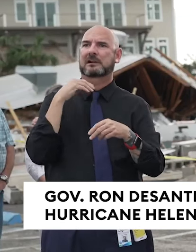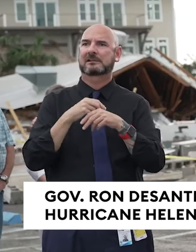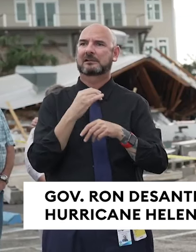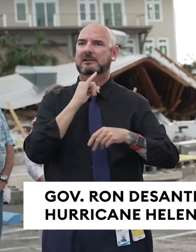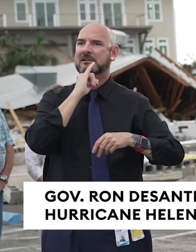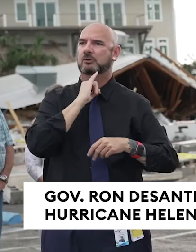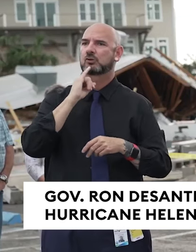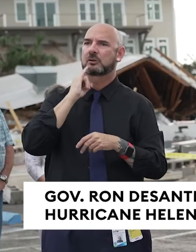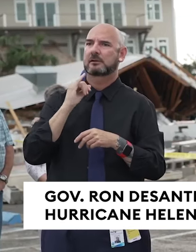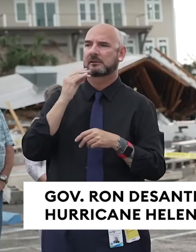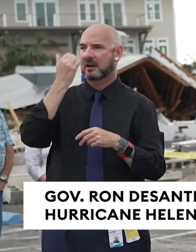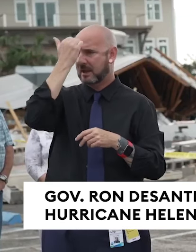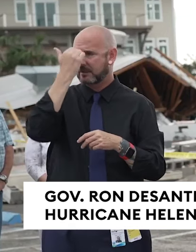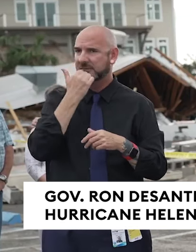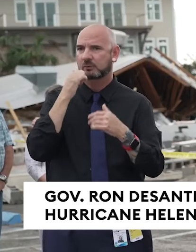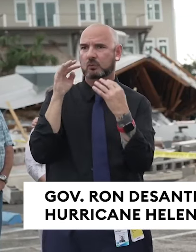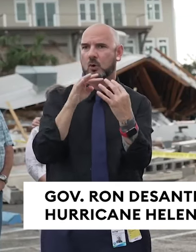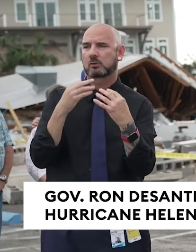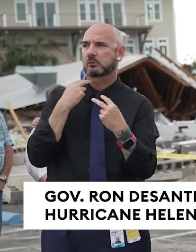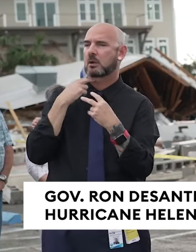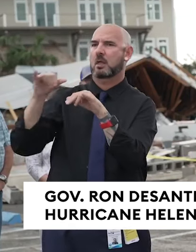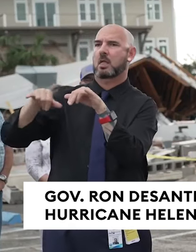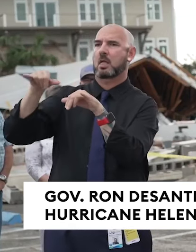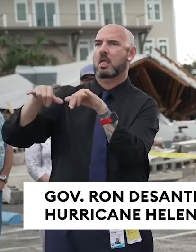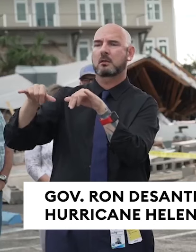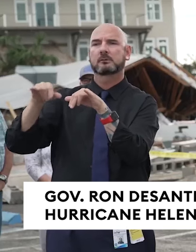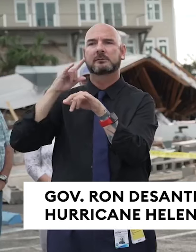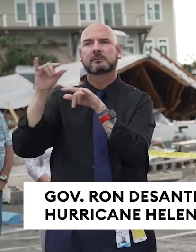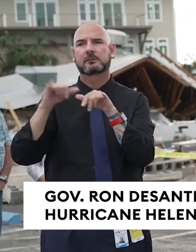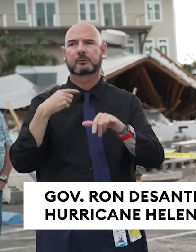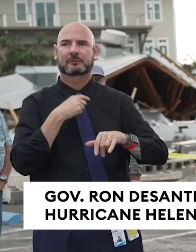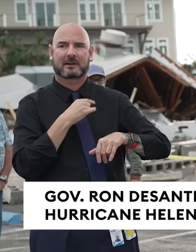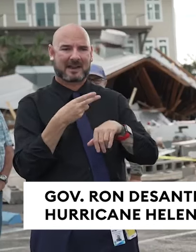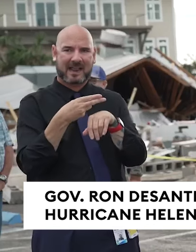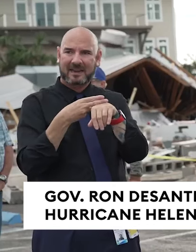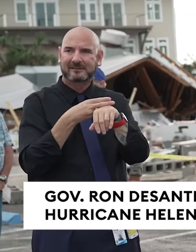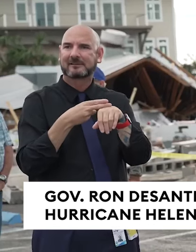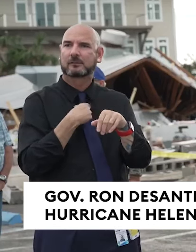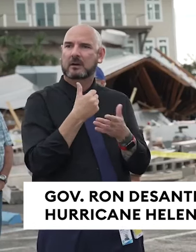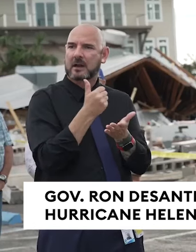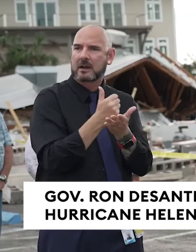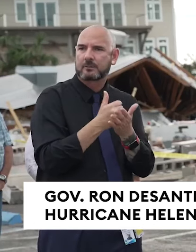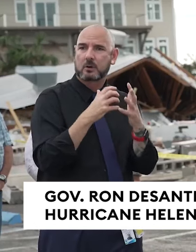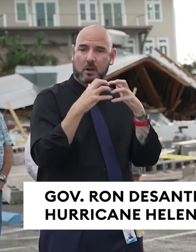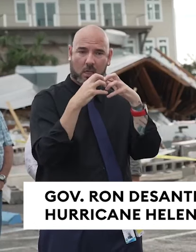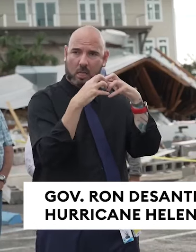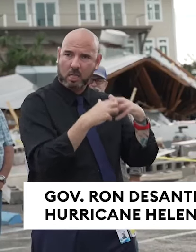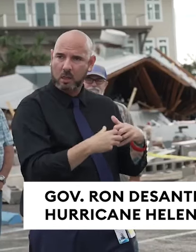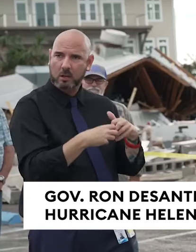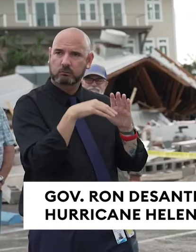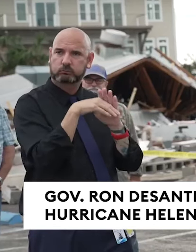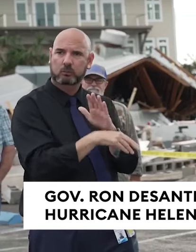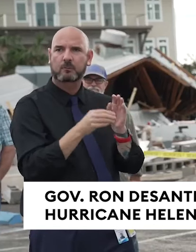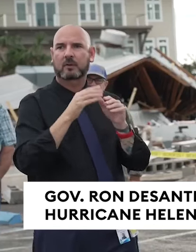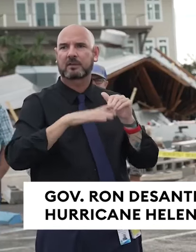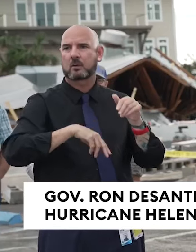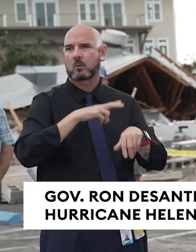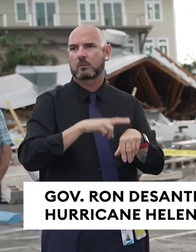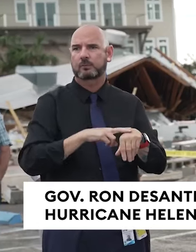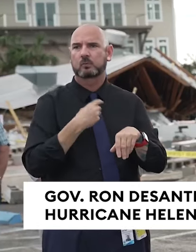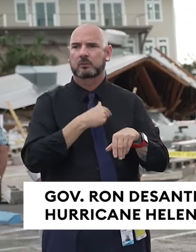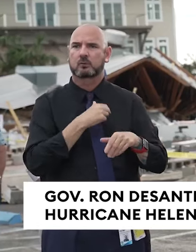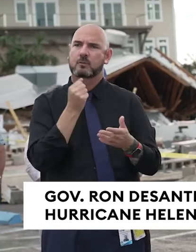Israel-Hamas war, just like we did when Haiti started going even more haywire than normal, we authorized